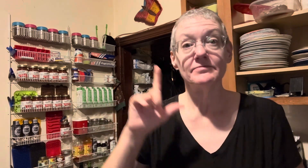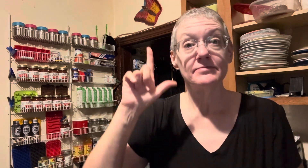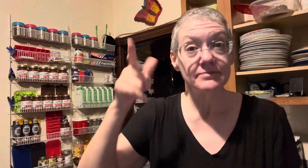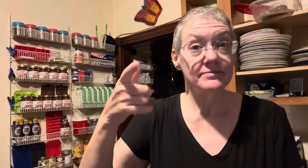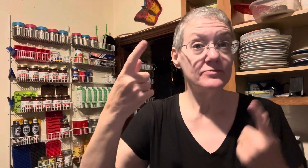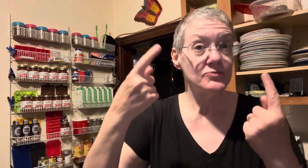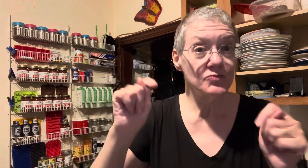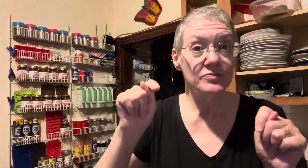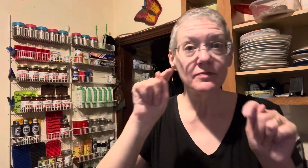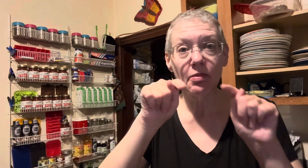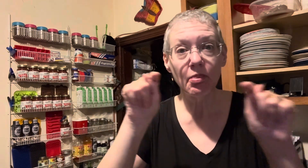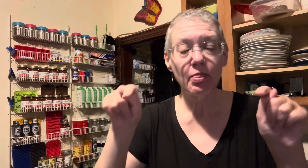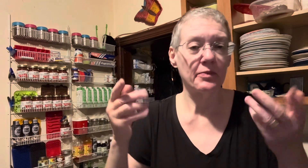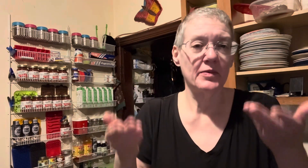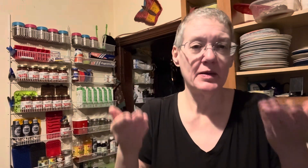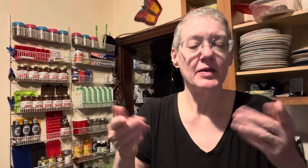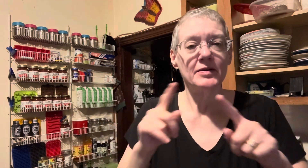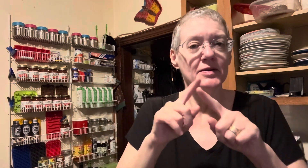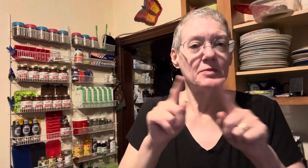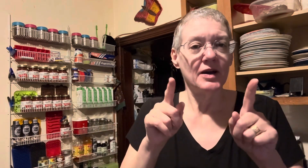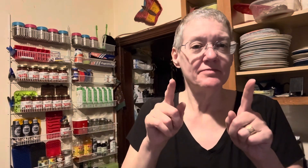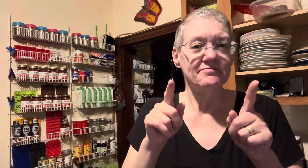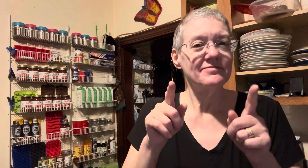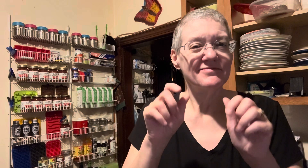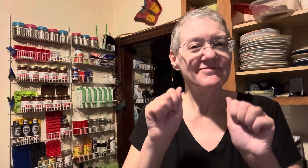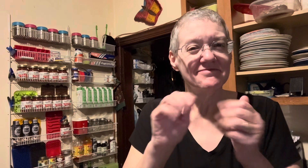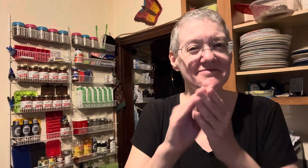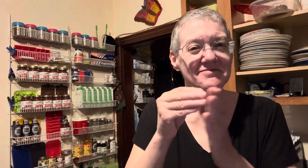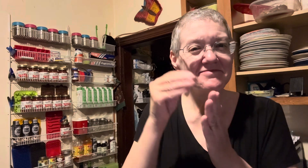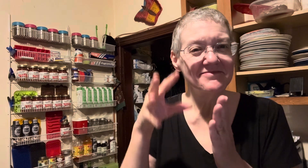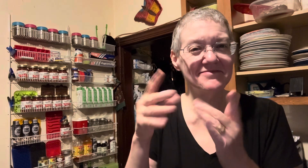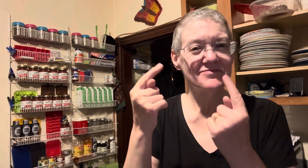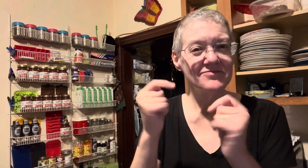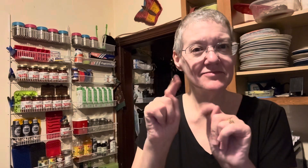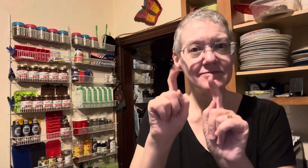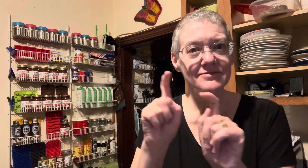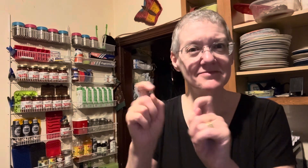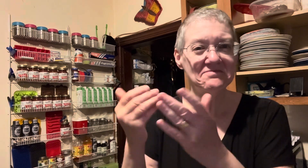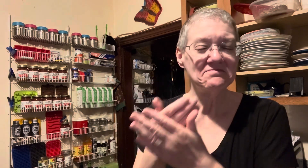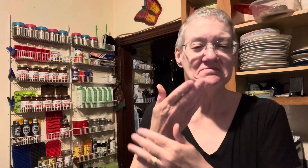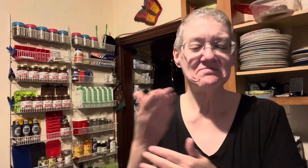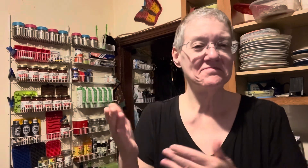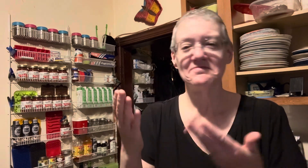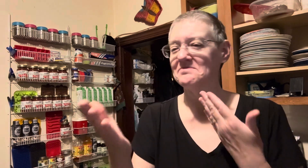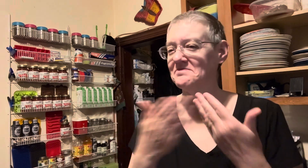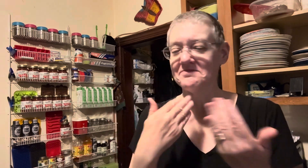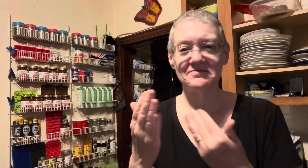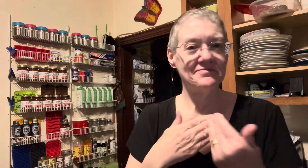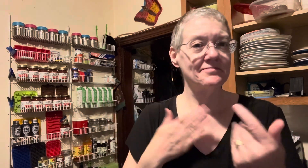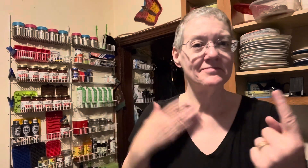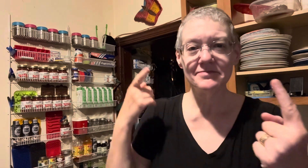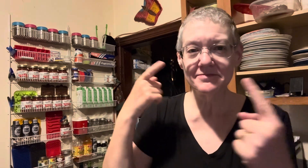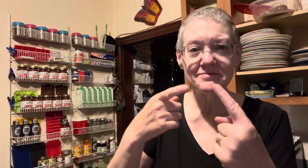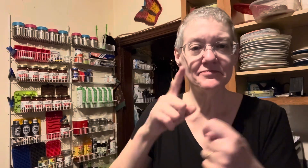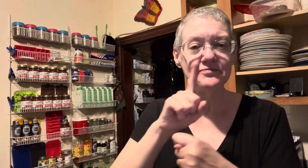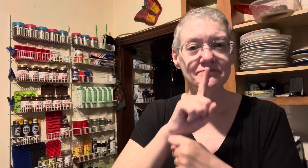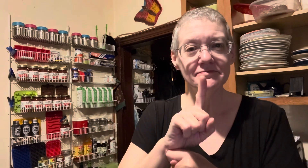But the Gatorade's fine. We might try some of these other powders later, but trying out new products, it can get expensive. But anyway, my